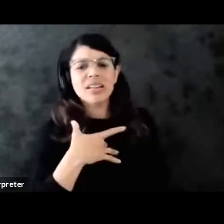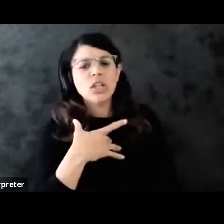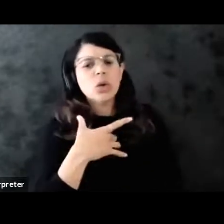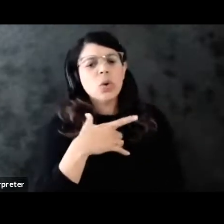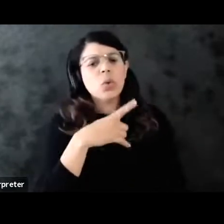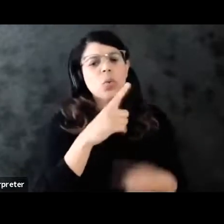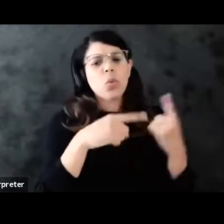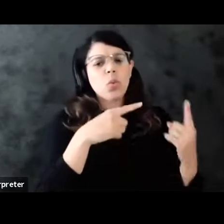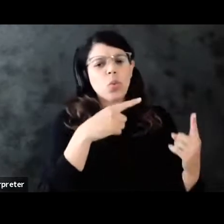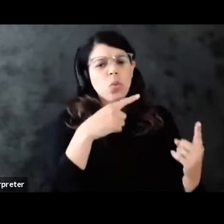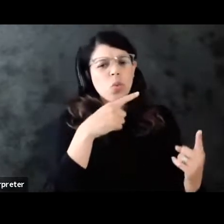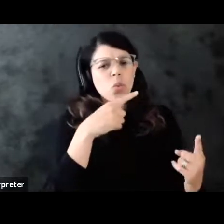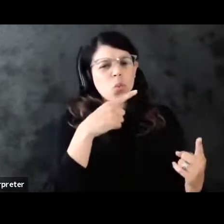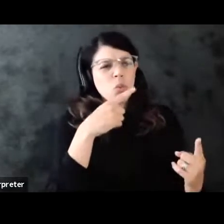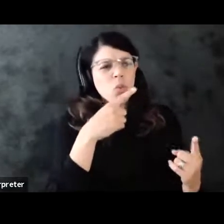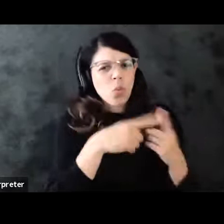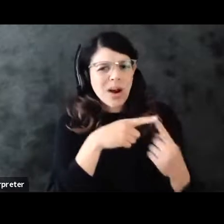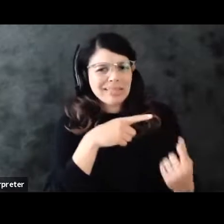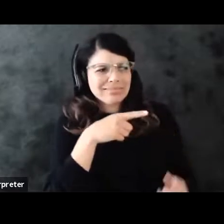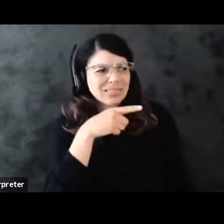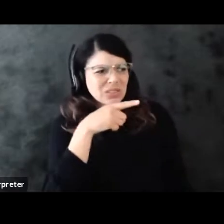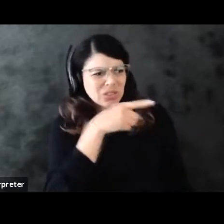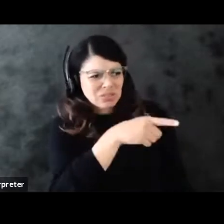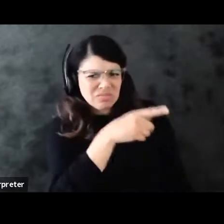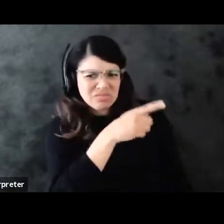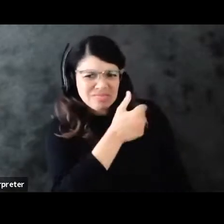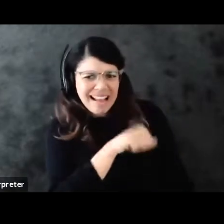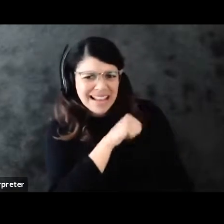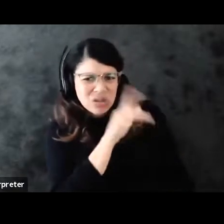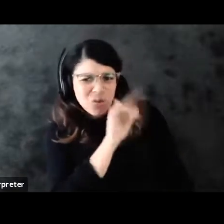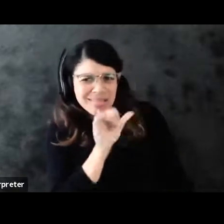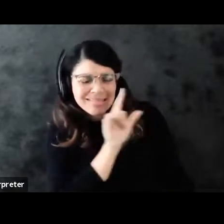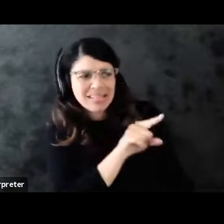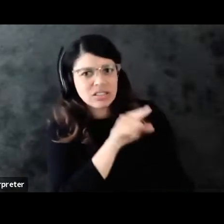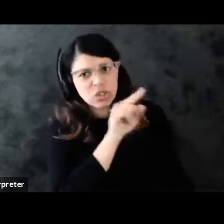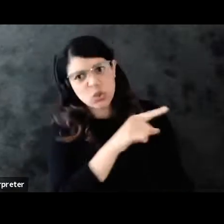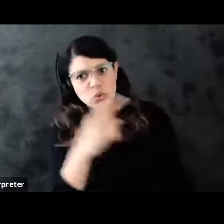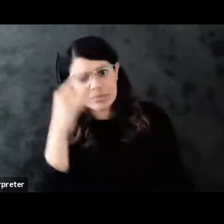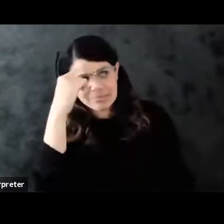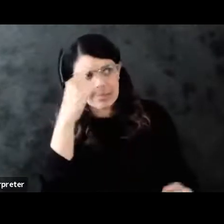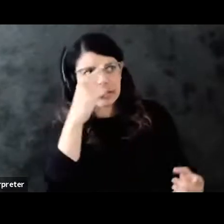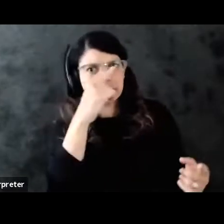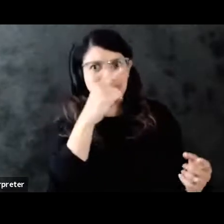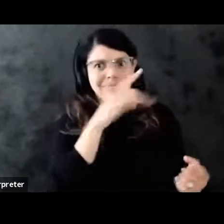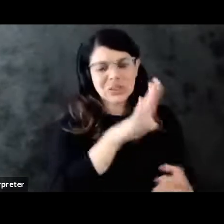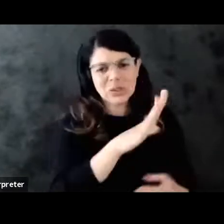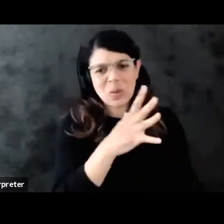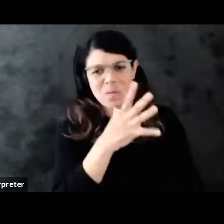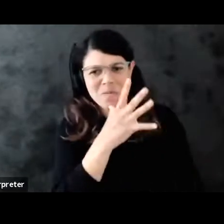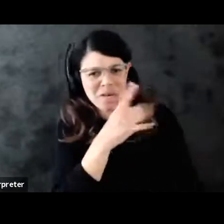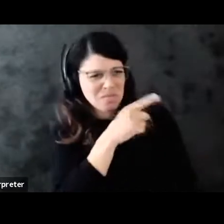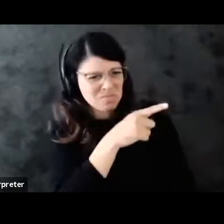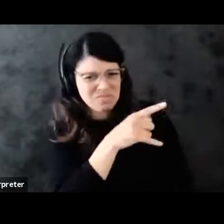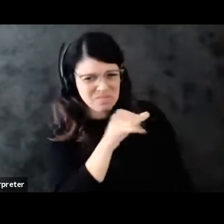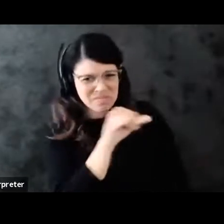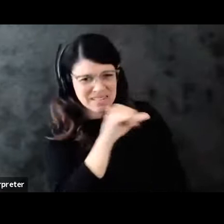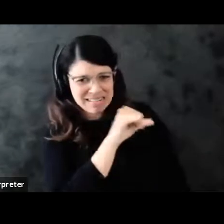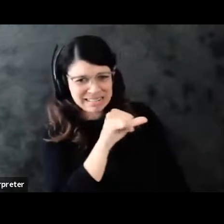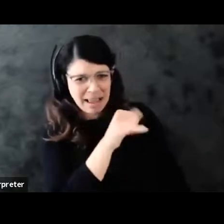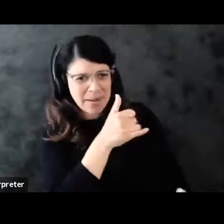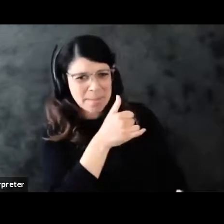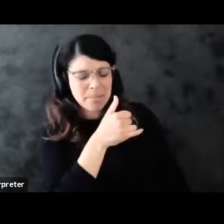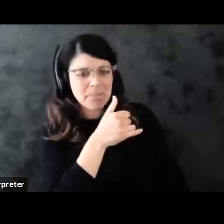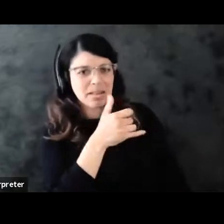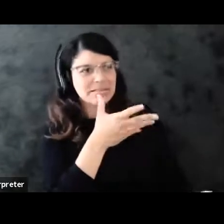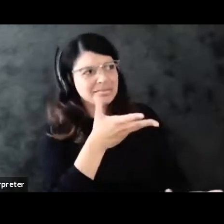mean? Hey, they're women. You're doing bad stuff to women, and to honor your mom and your